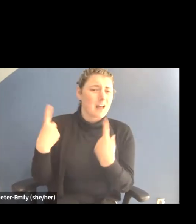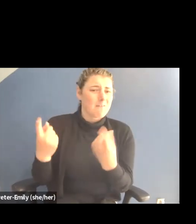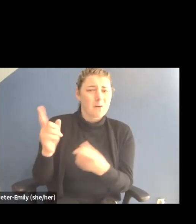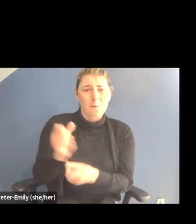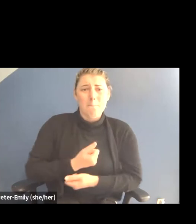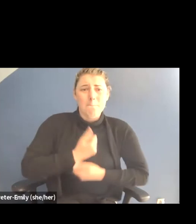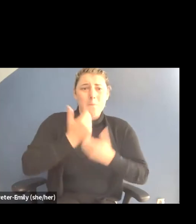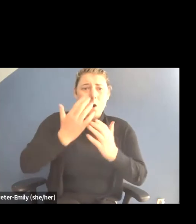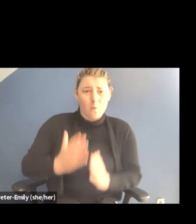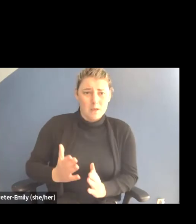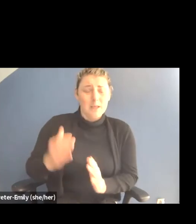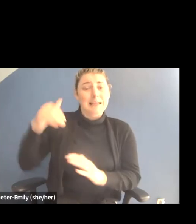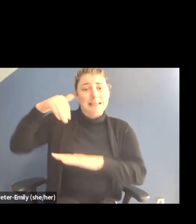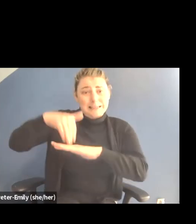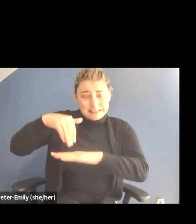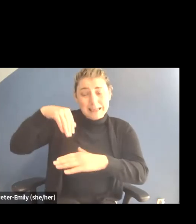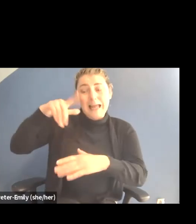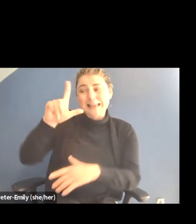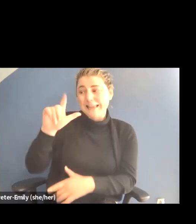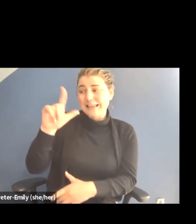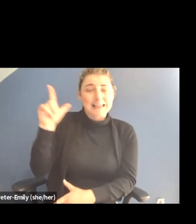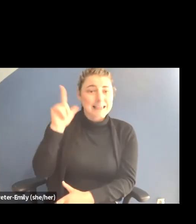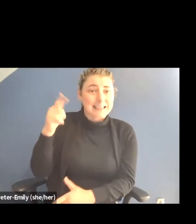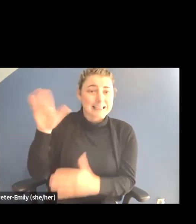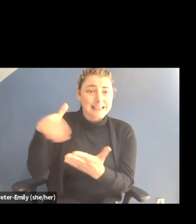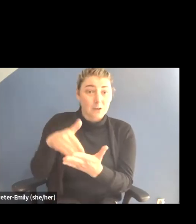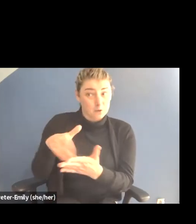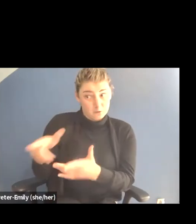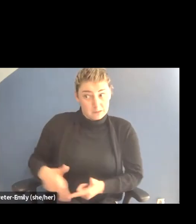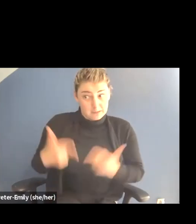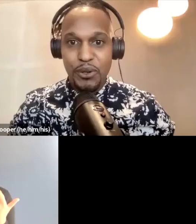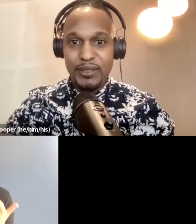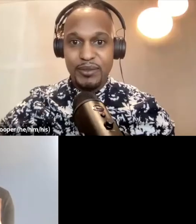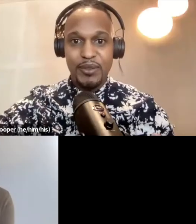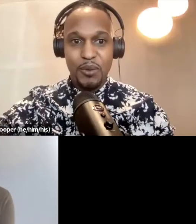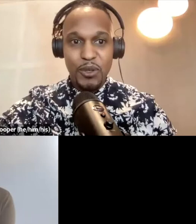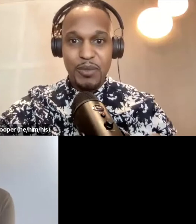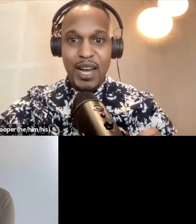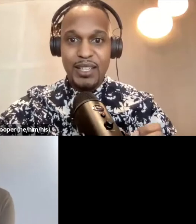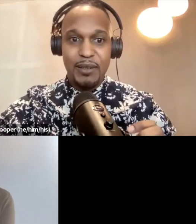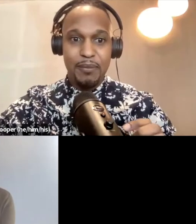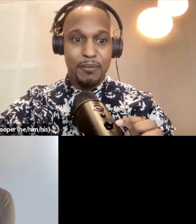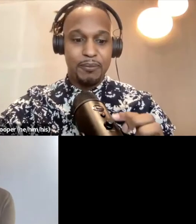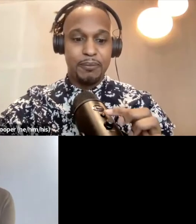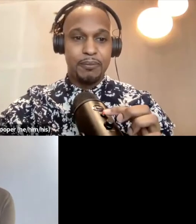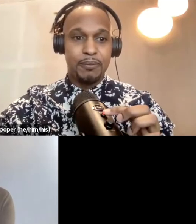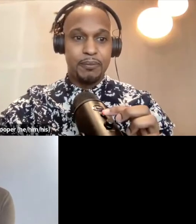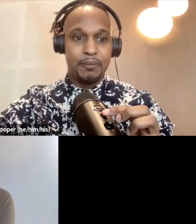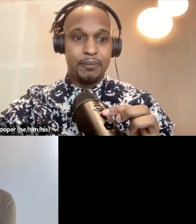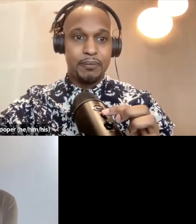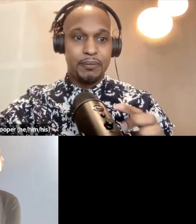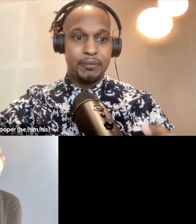in residence at the Lincoln Center, and lives currently in Brooklyn, New York. Welcome, Mahogany.